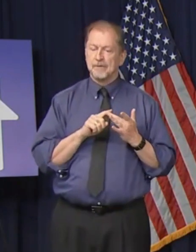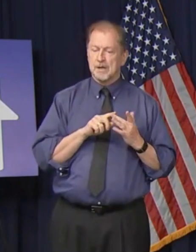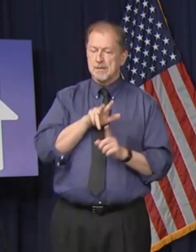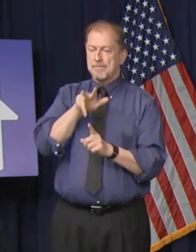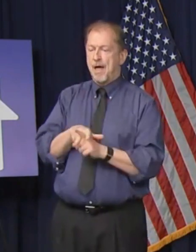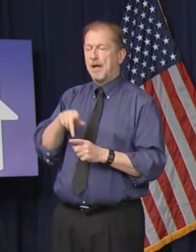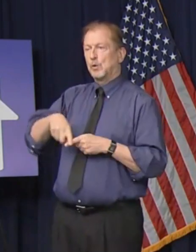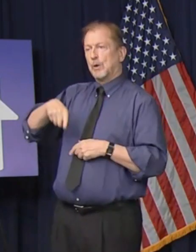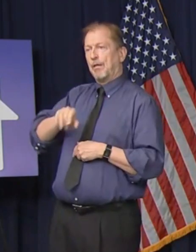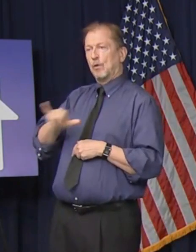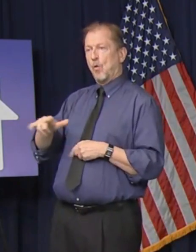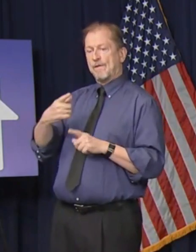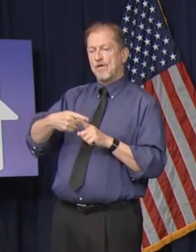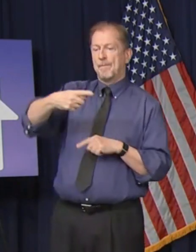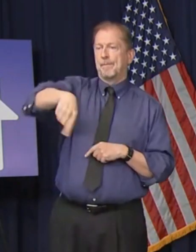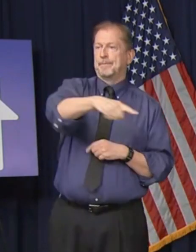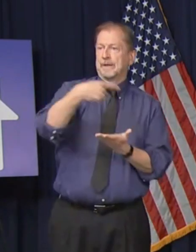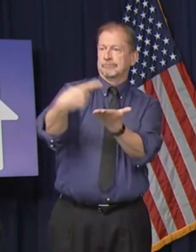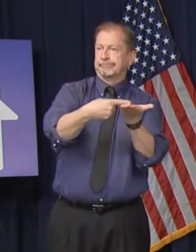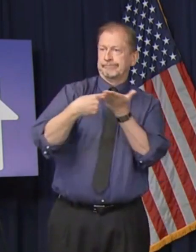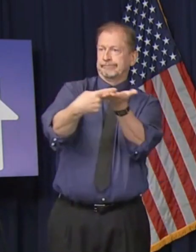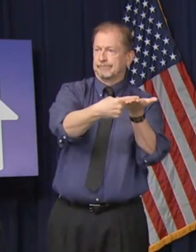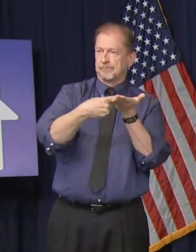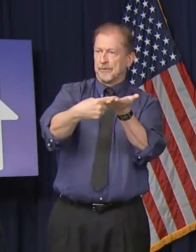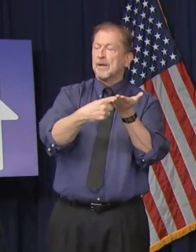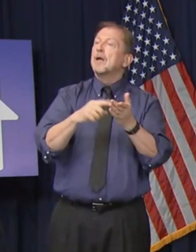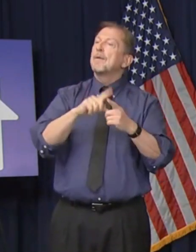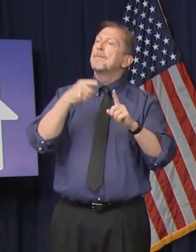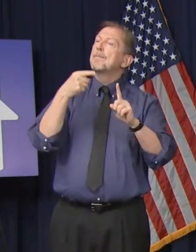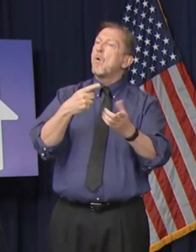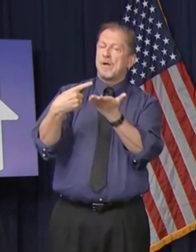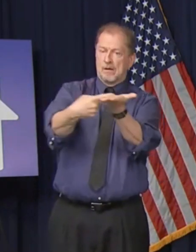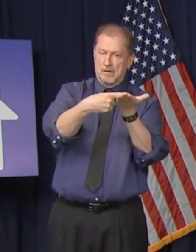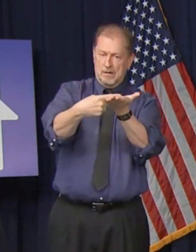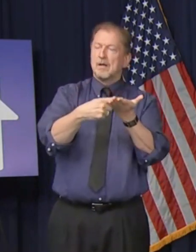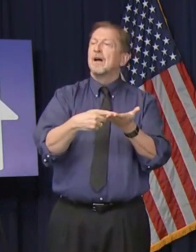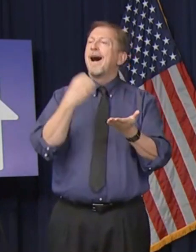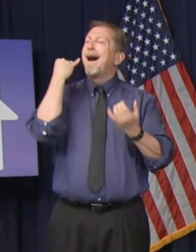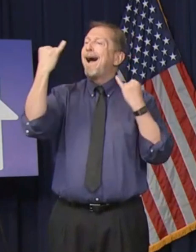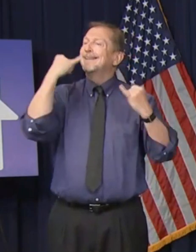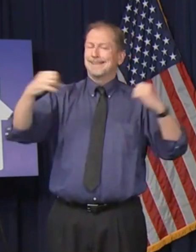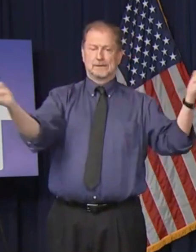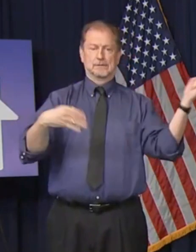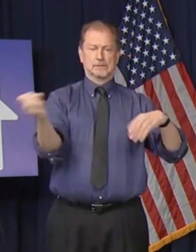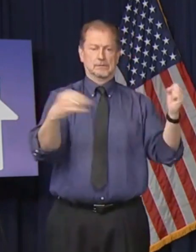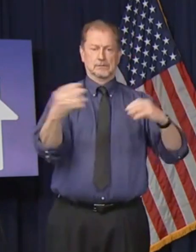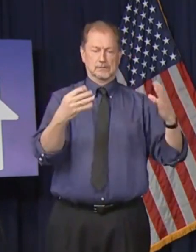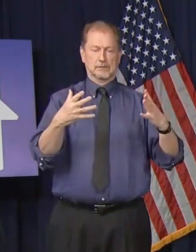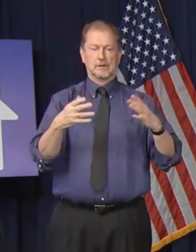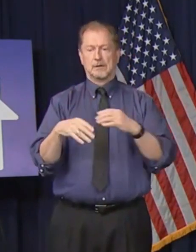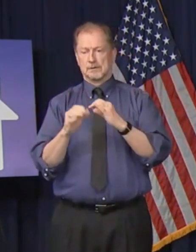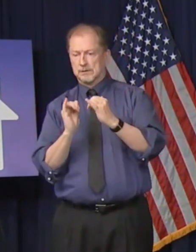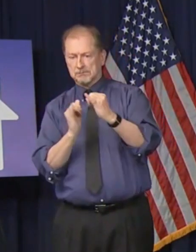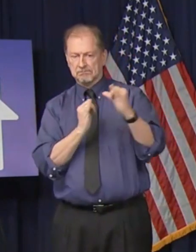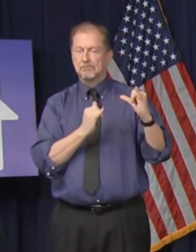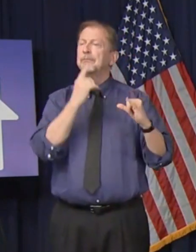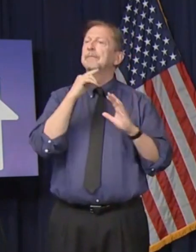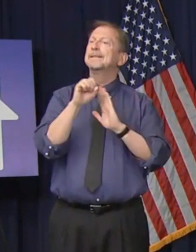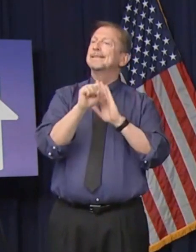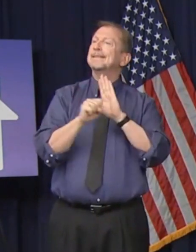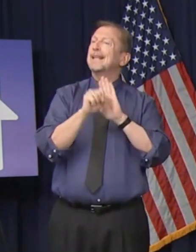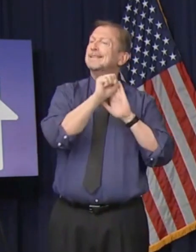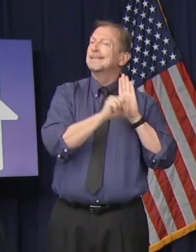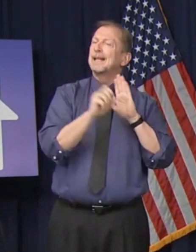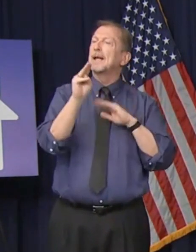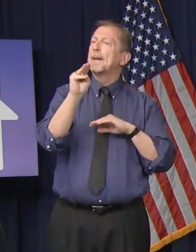that come out of that pact. But that's one of the reasons for we have a pact like that, is we have lots of things in common as Midwestern